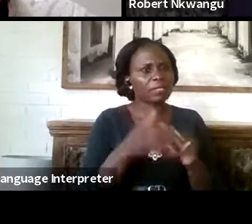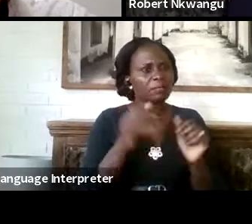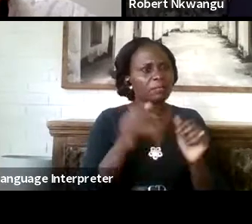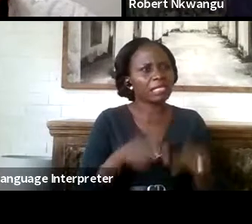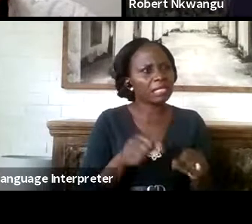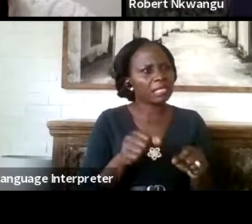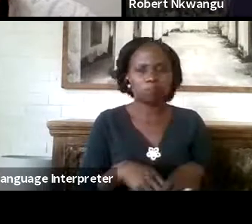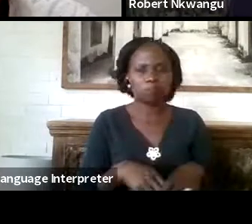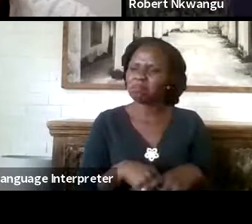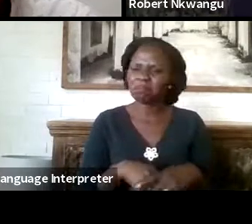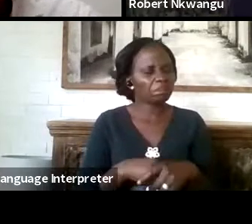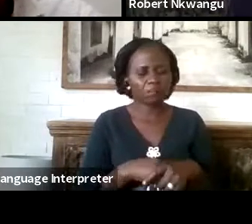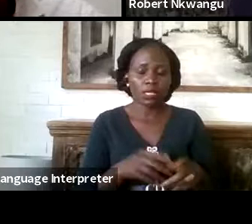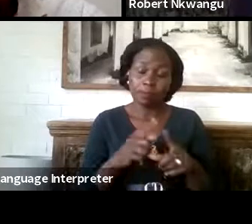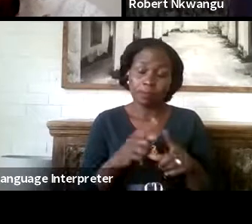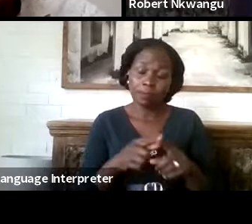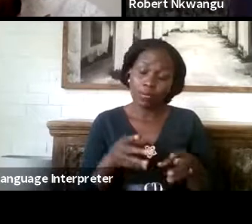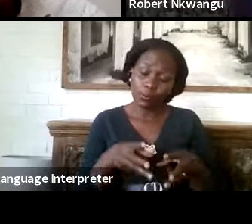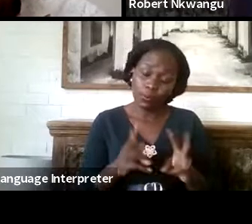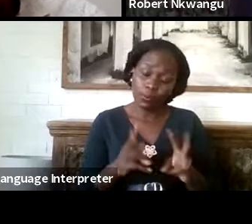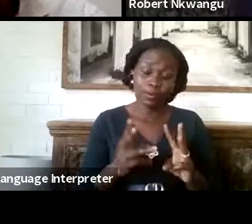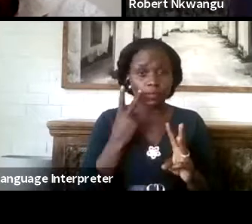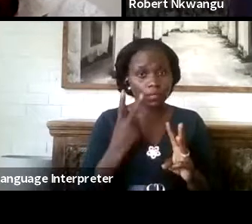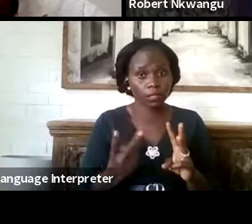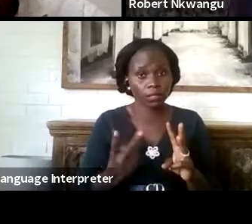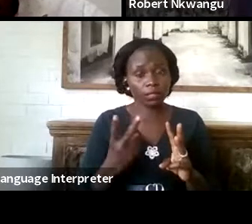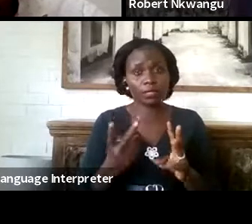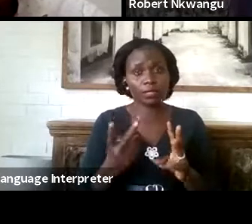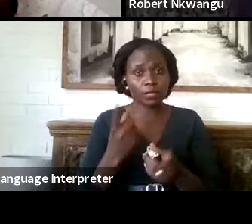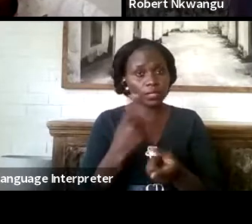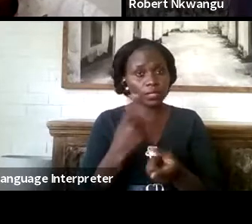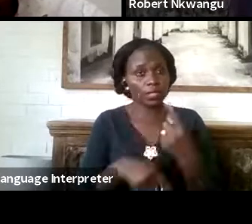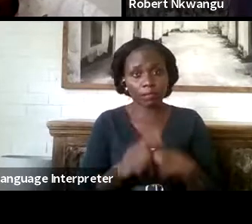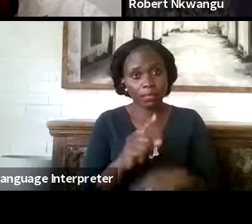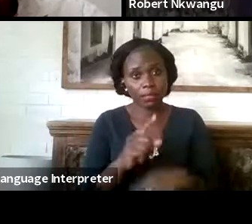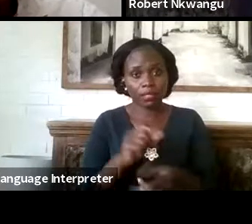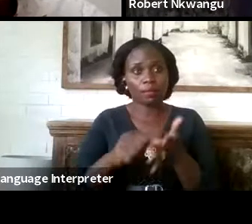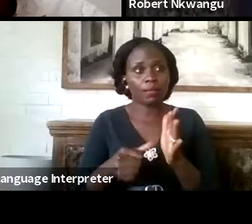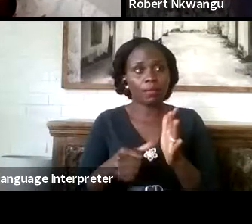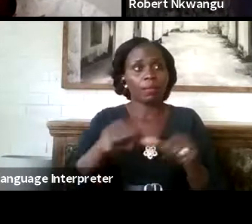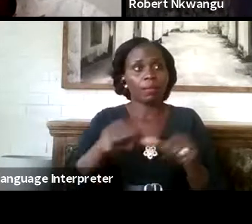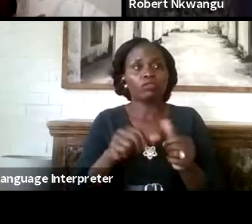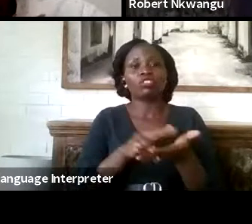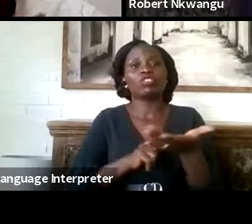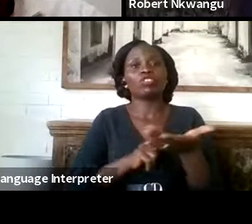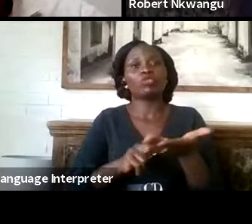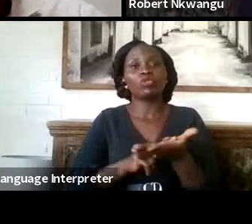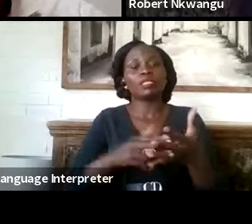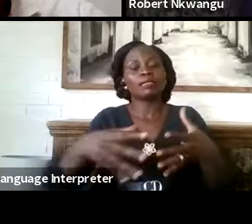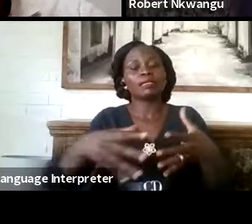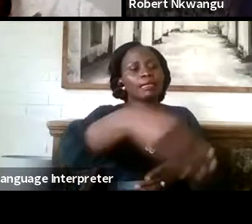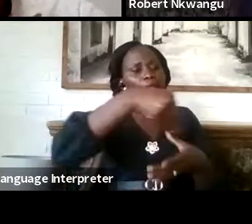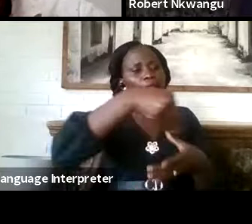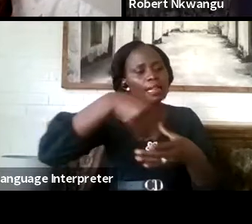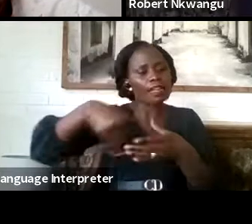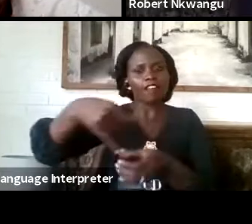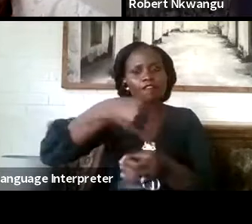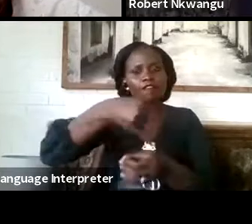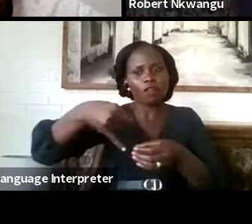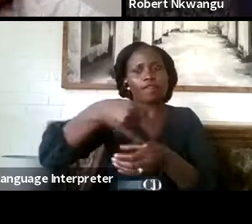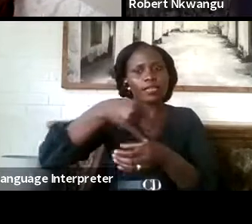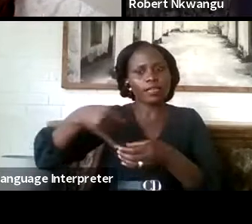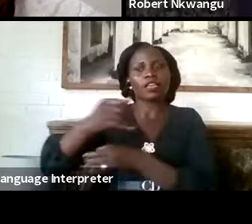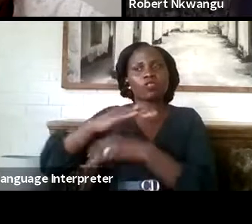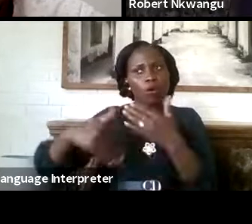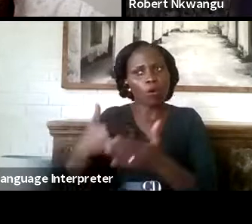disability in Uganda is about using it as a cross-cutting issue, so that all the ministries, all the departments and agencies